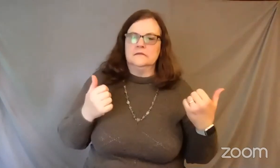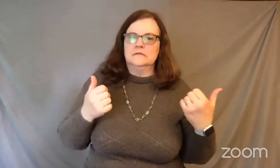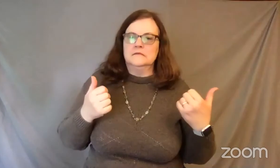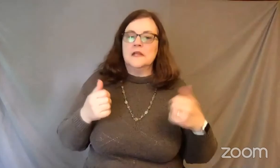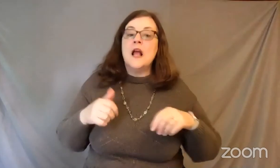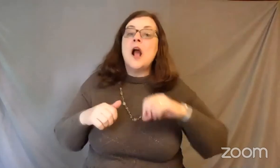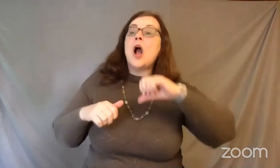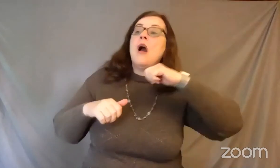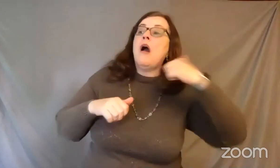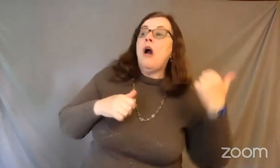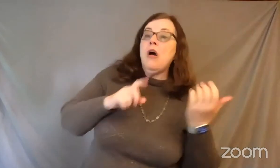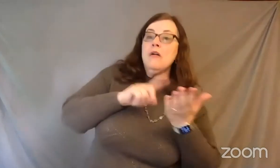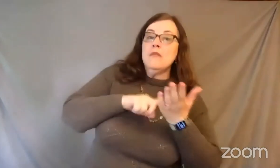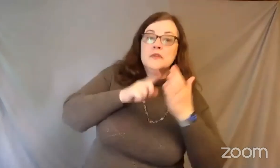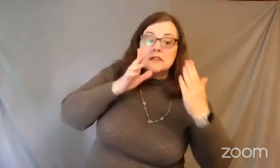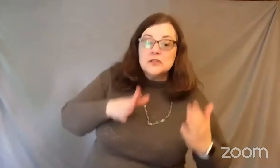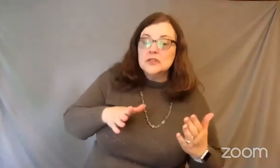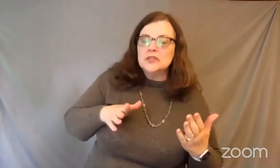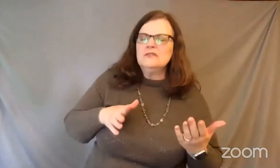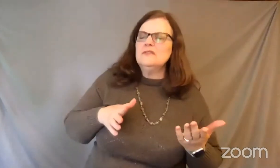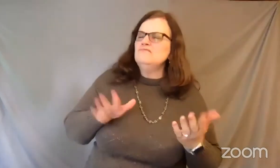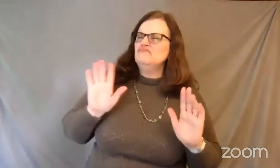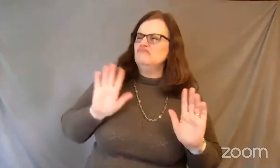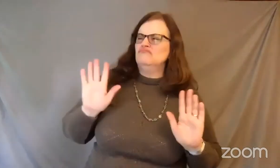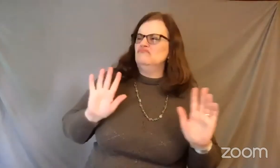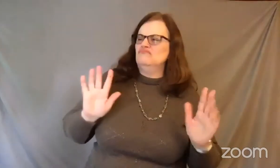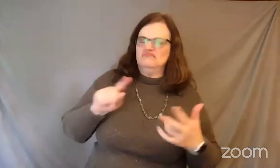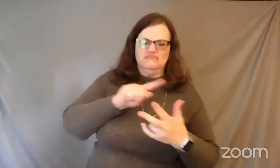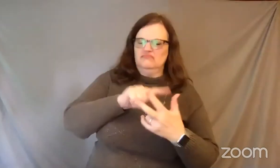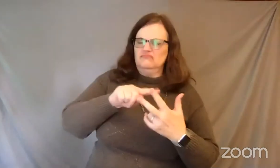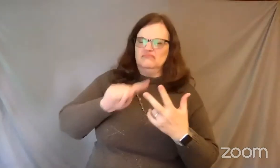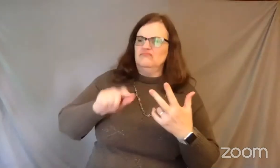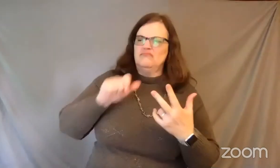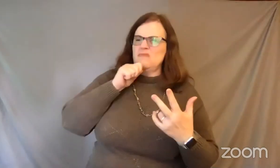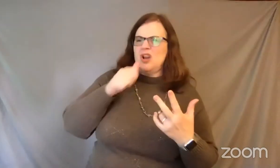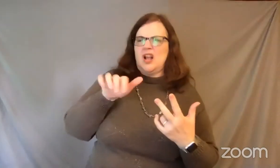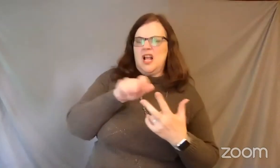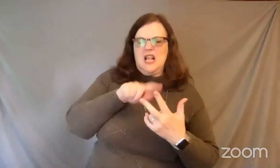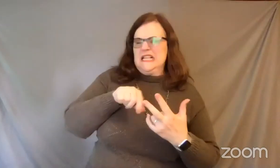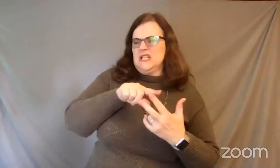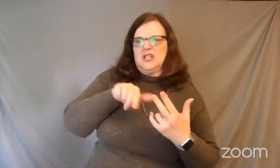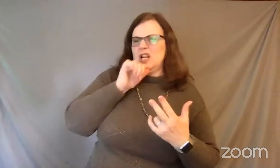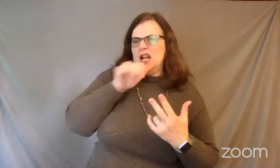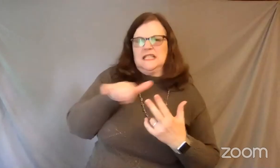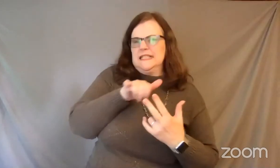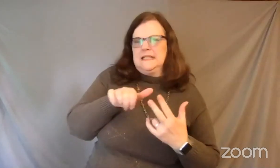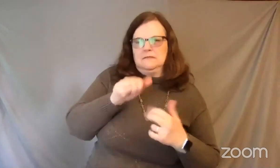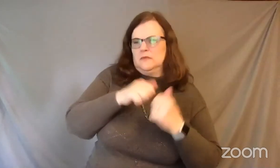So either both show up or it's only in the final position. And that would mean that it has to be related in some